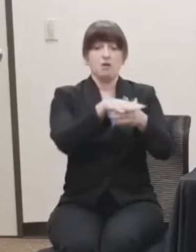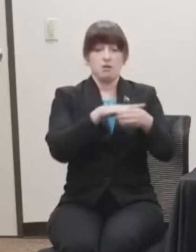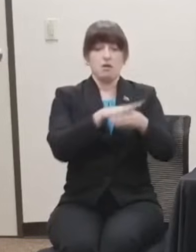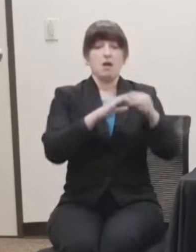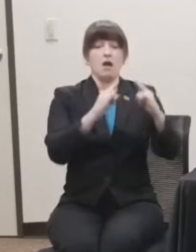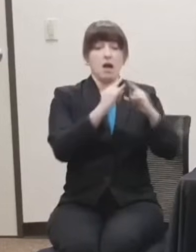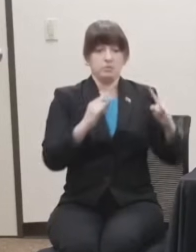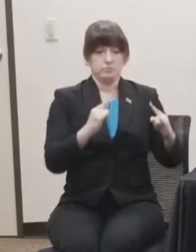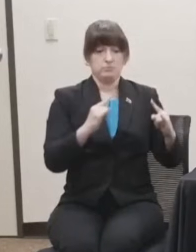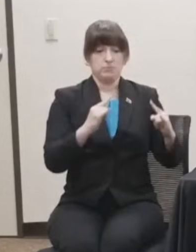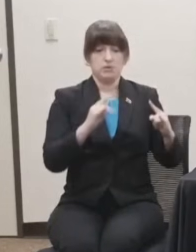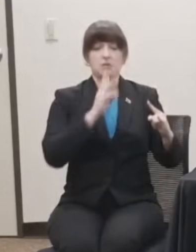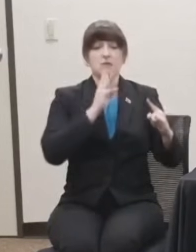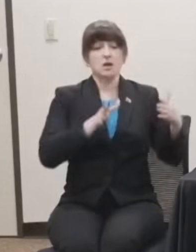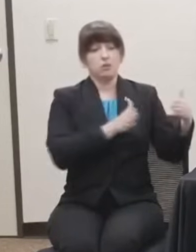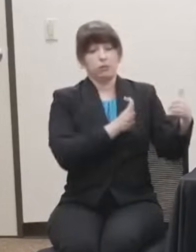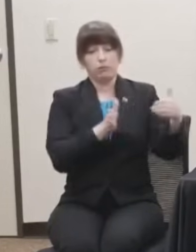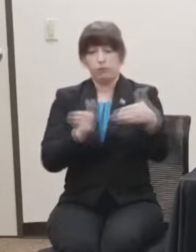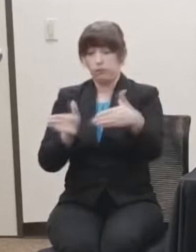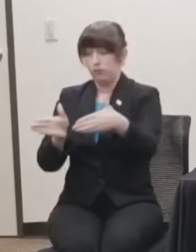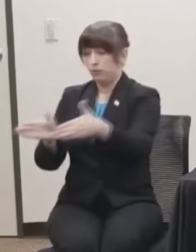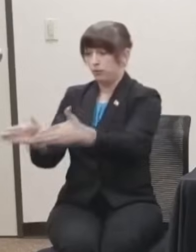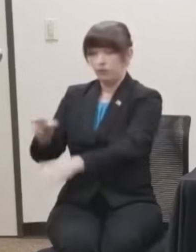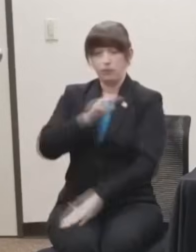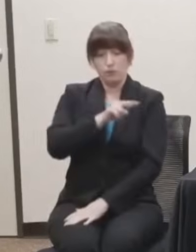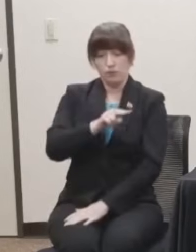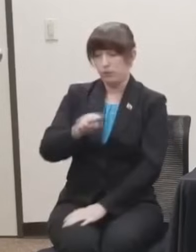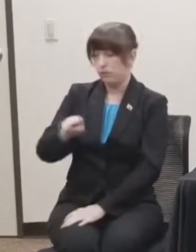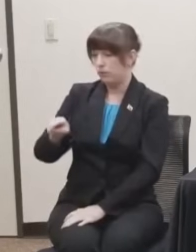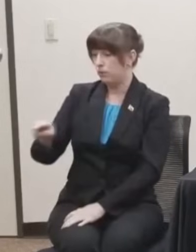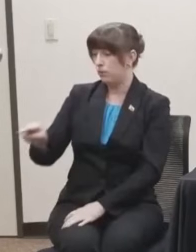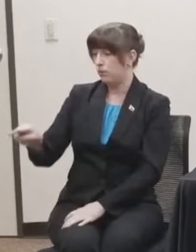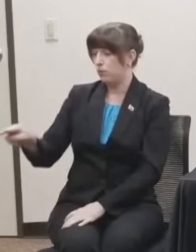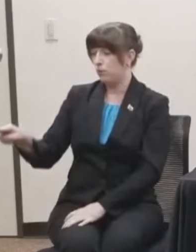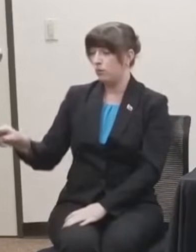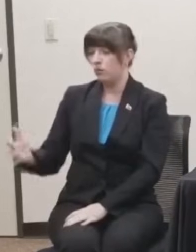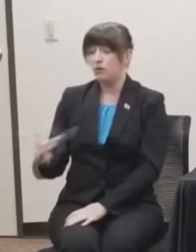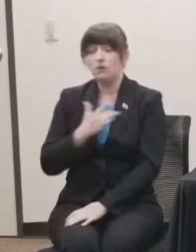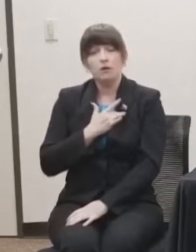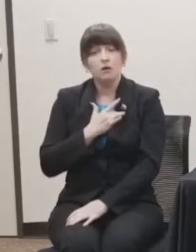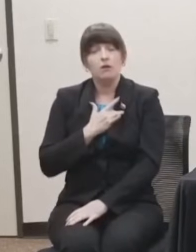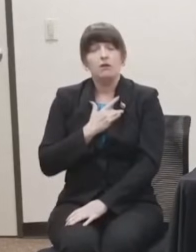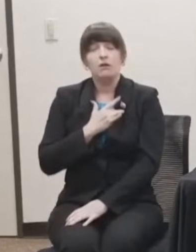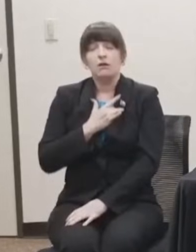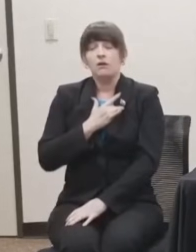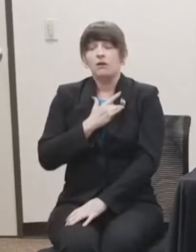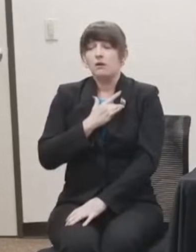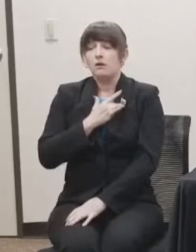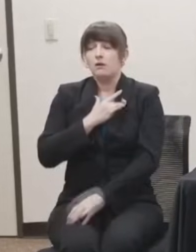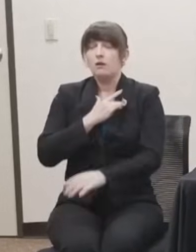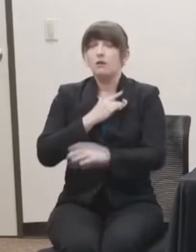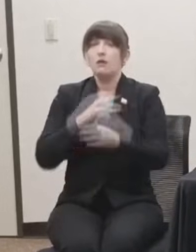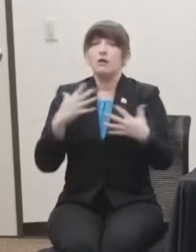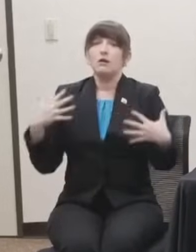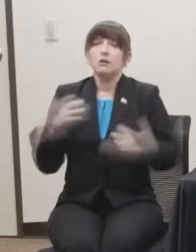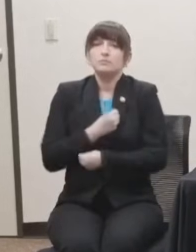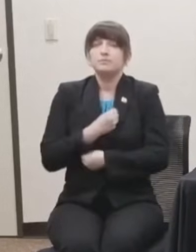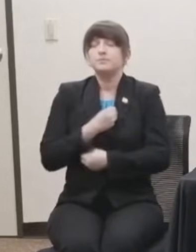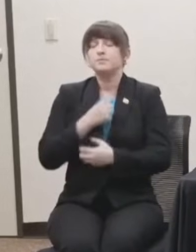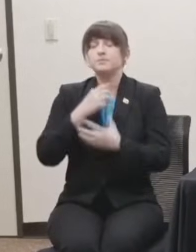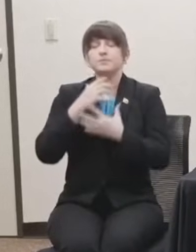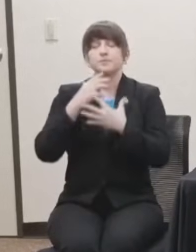was nothing short of horrific to see what those young children went through. And we